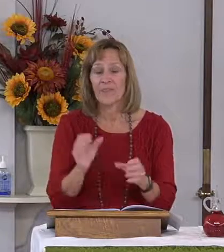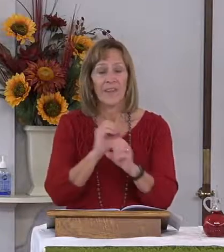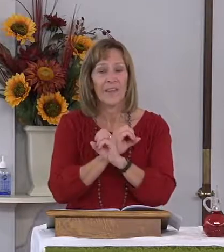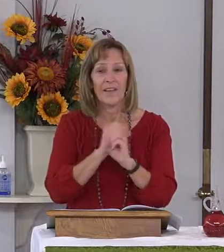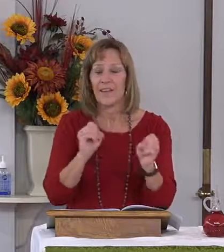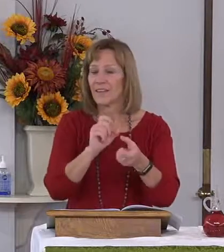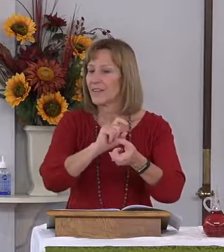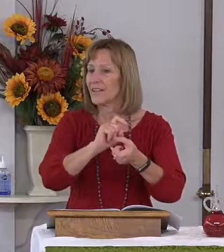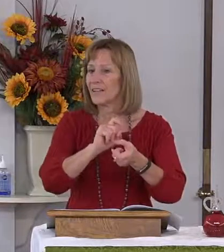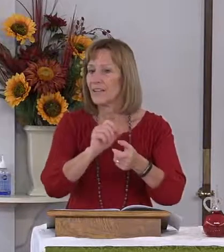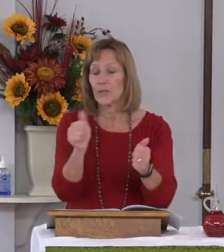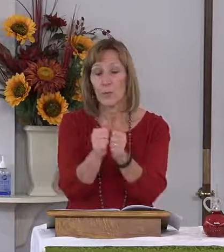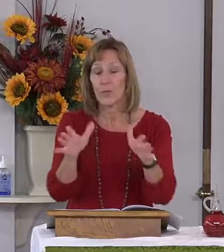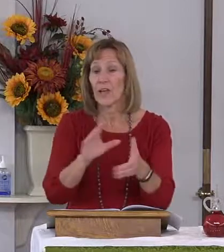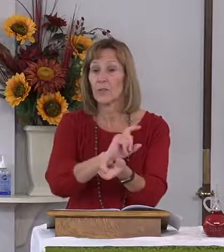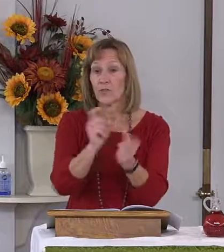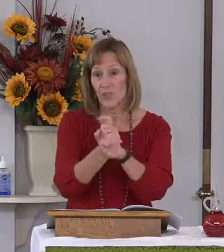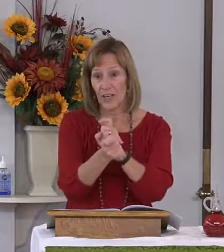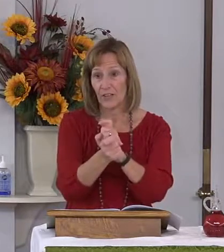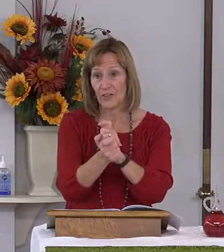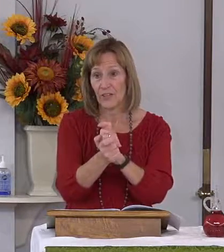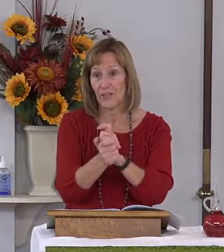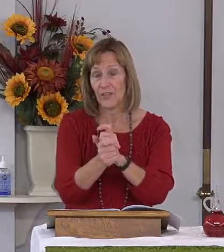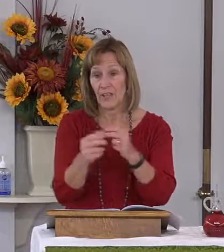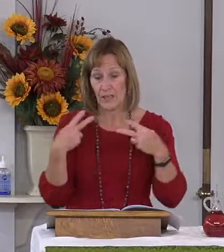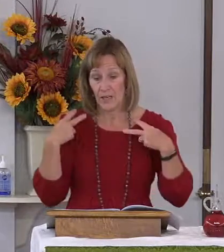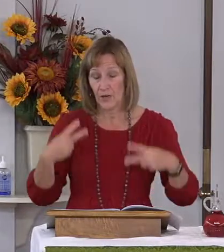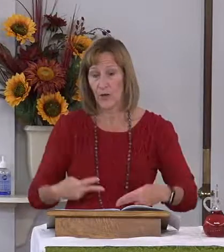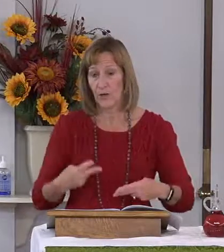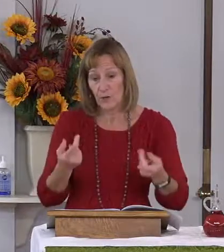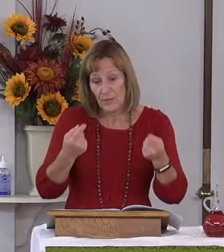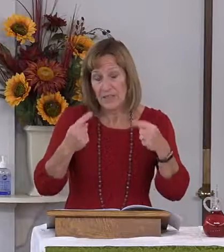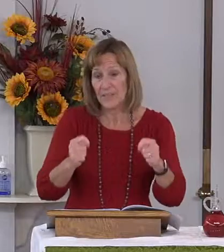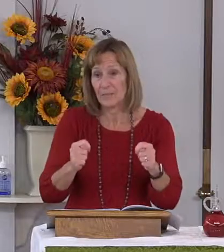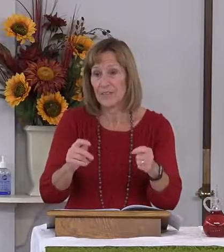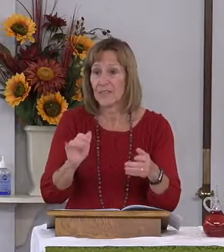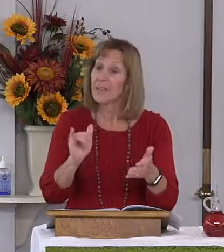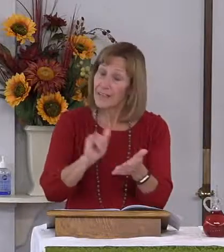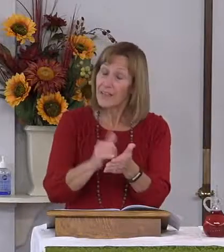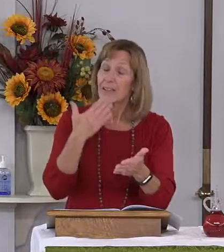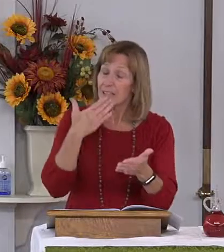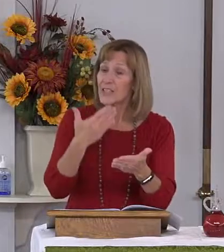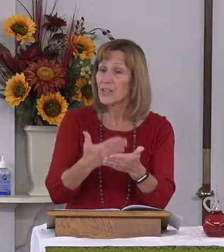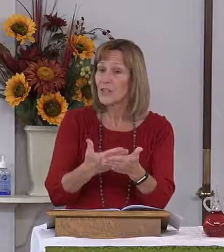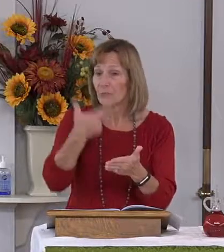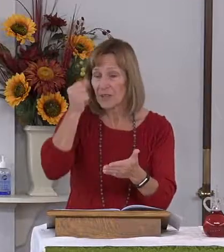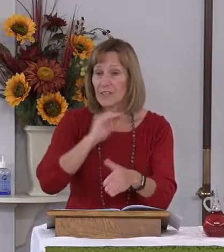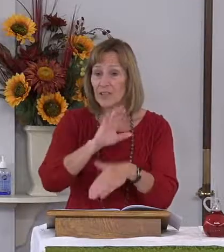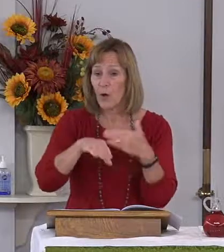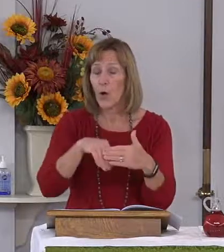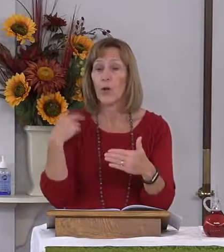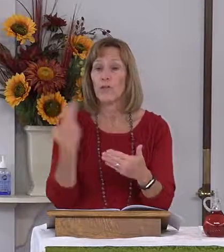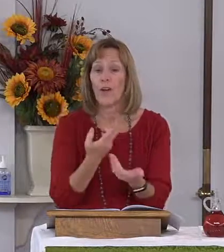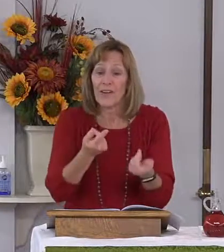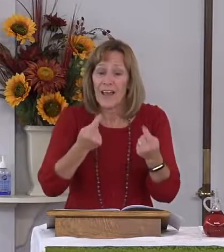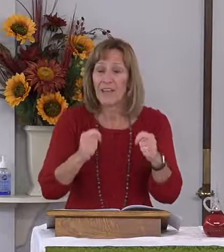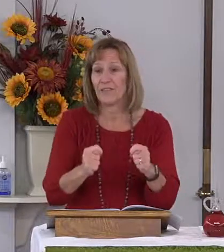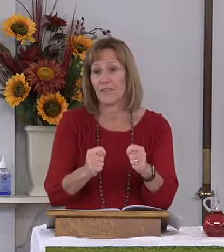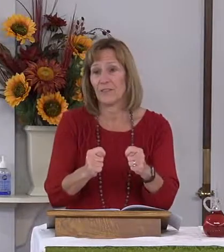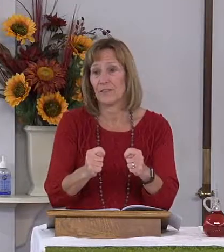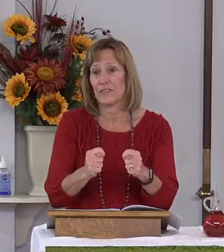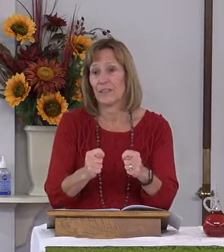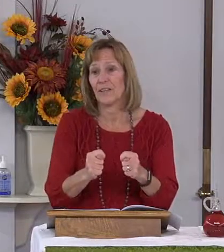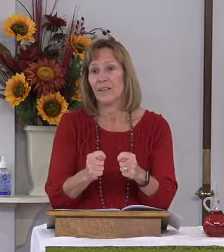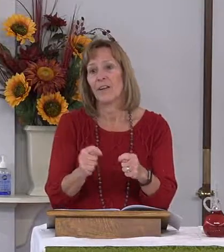Nothing is changeless in our human endeavors. And really, that's good, because all of our efforts are marked